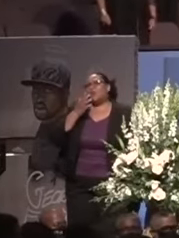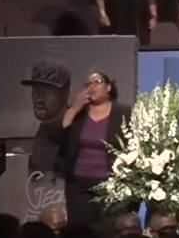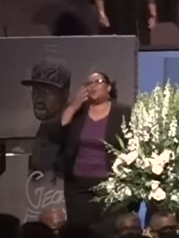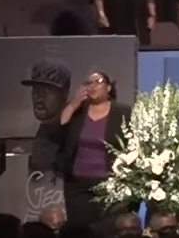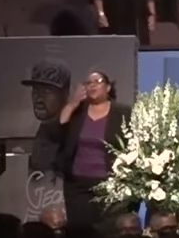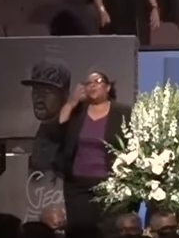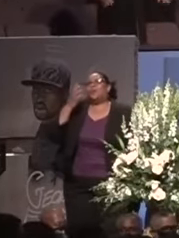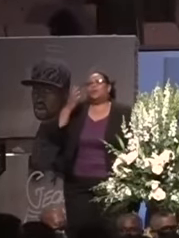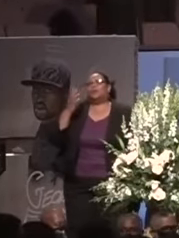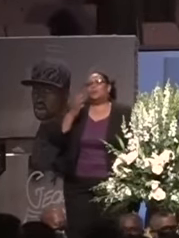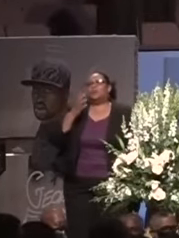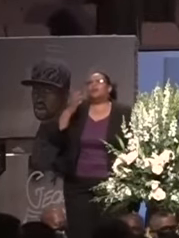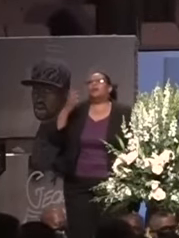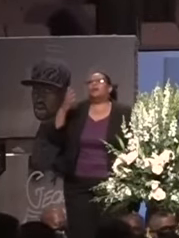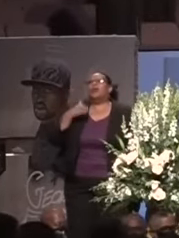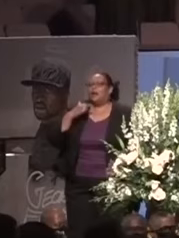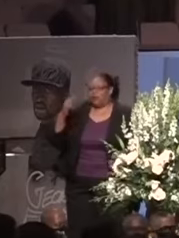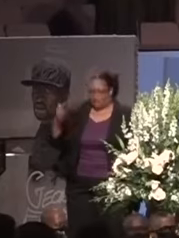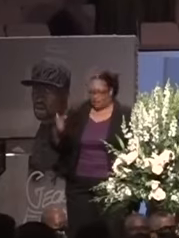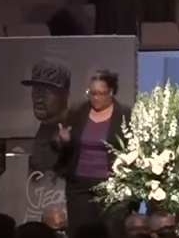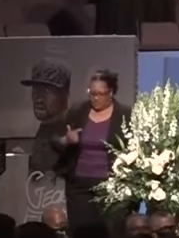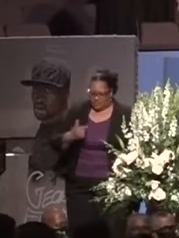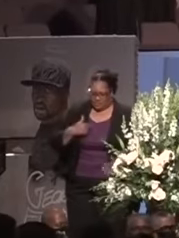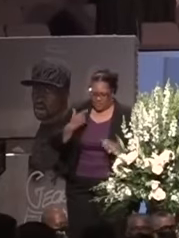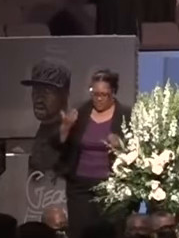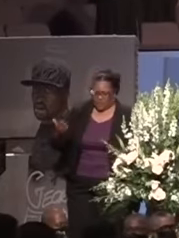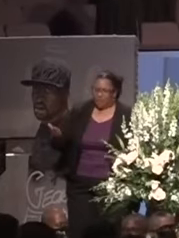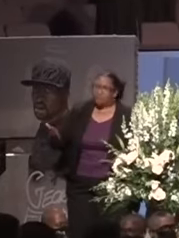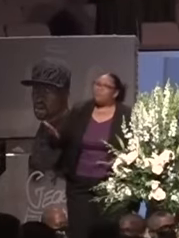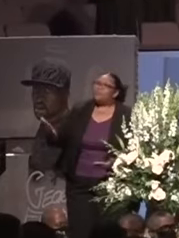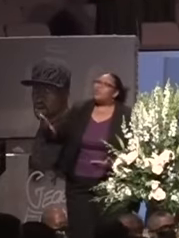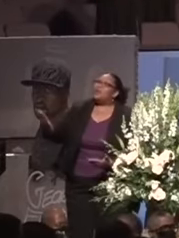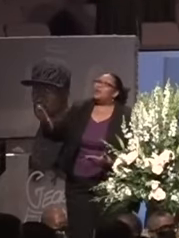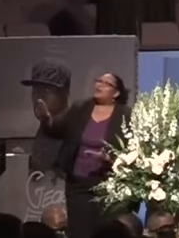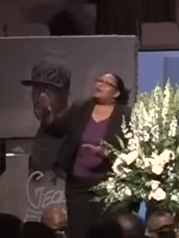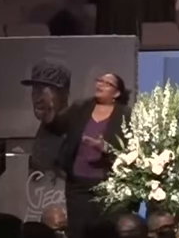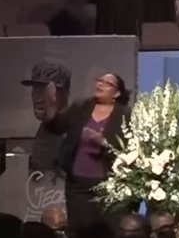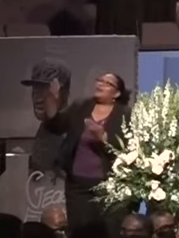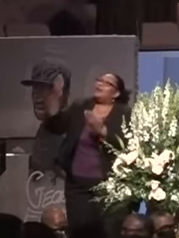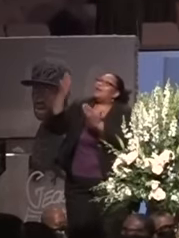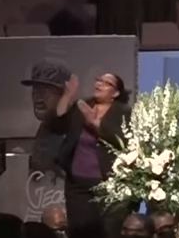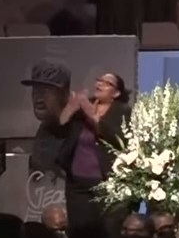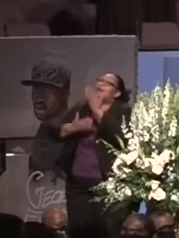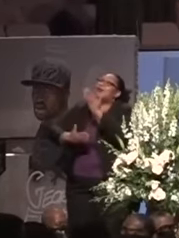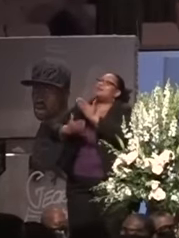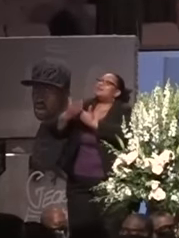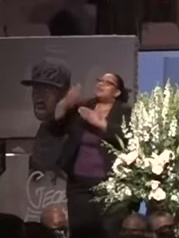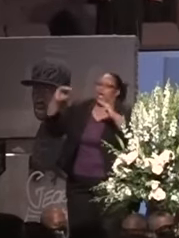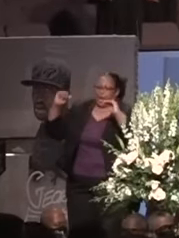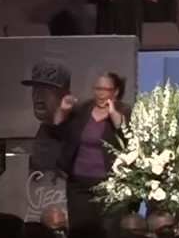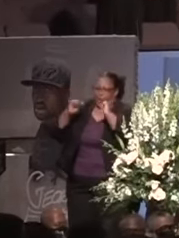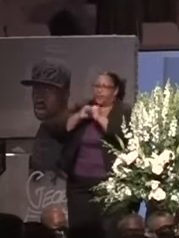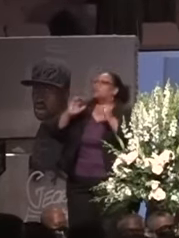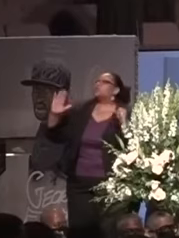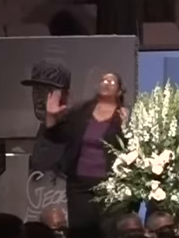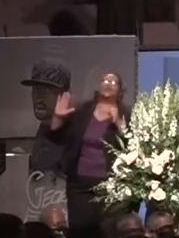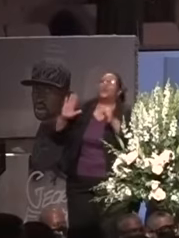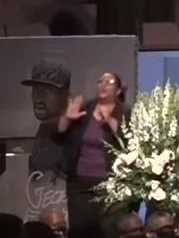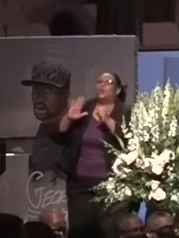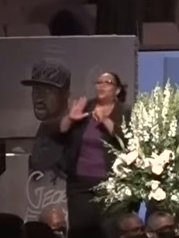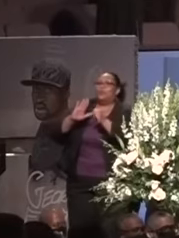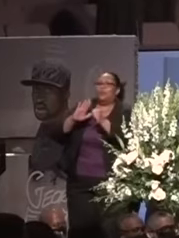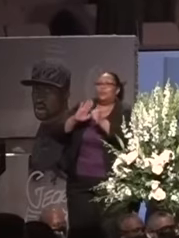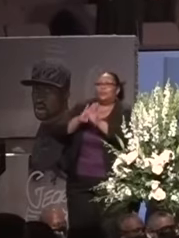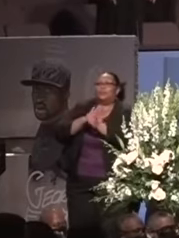I live. I live. I surrender to your will. I surrender to your